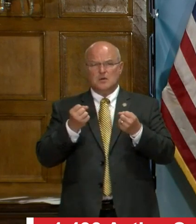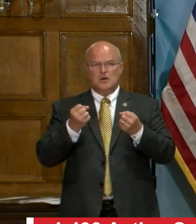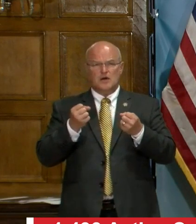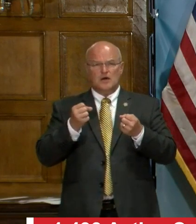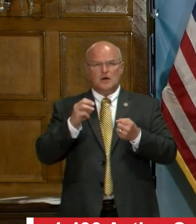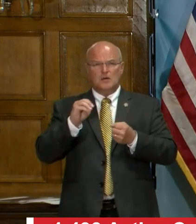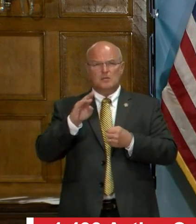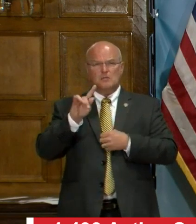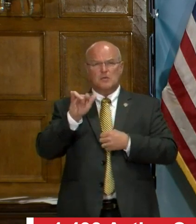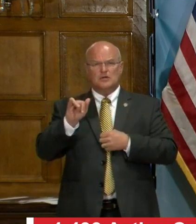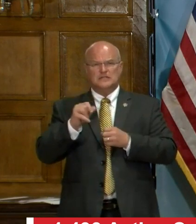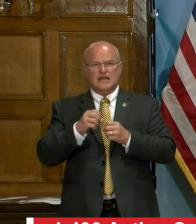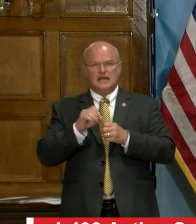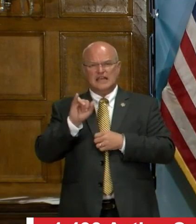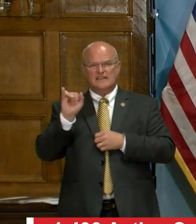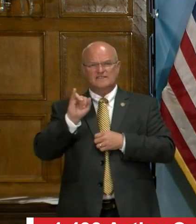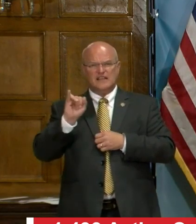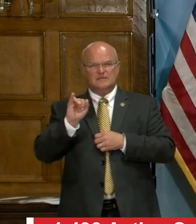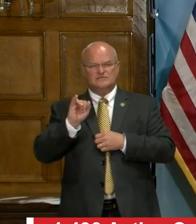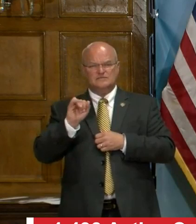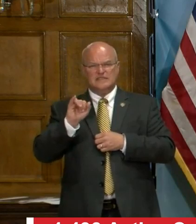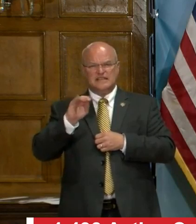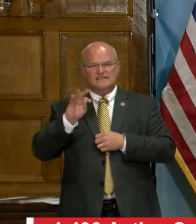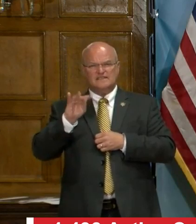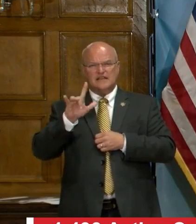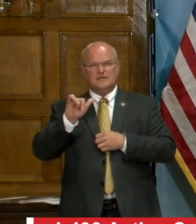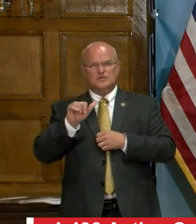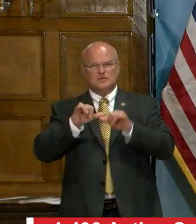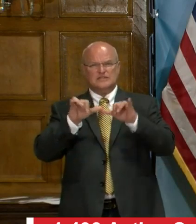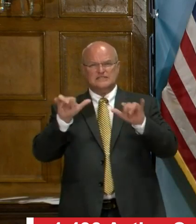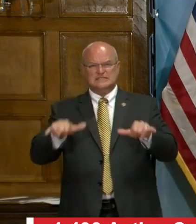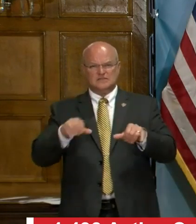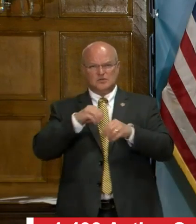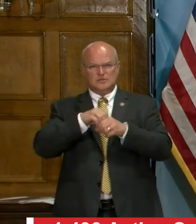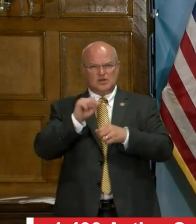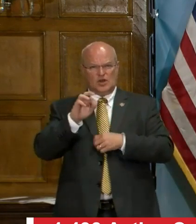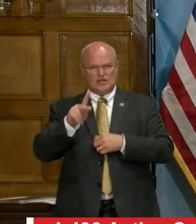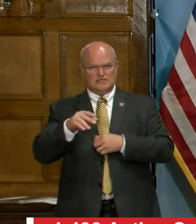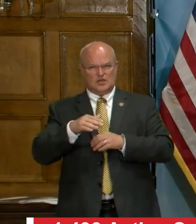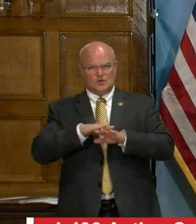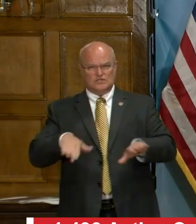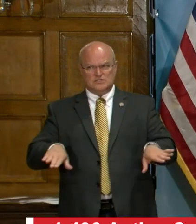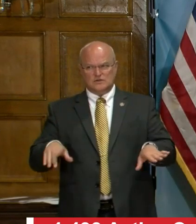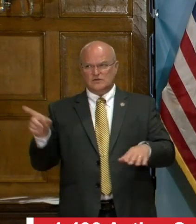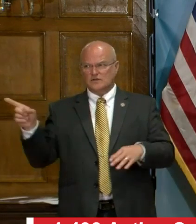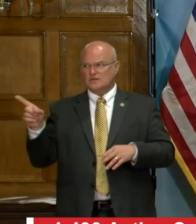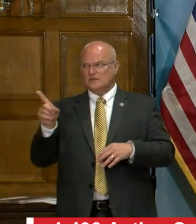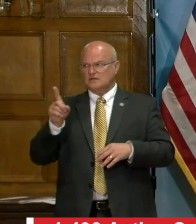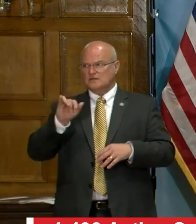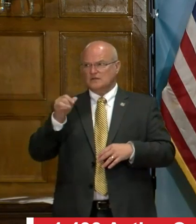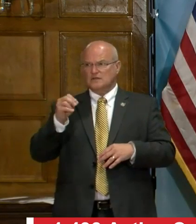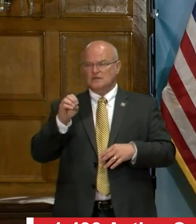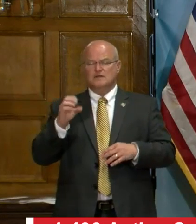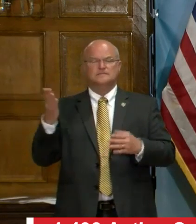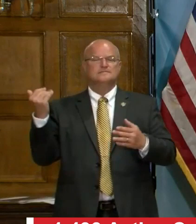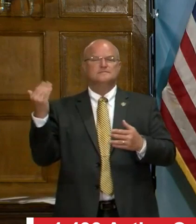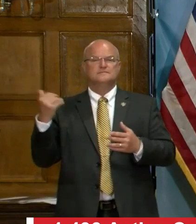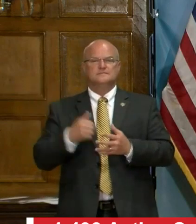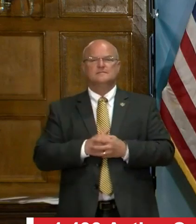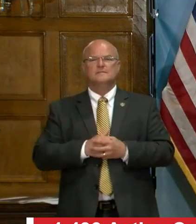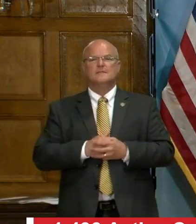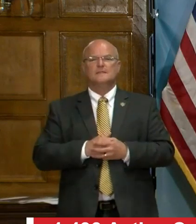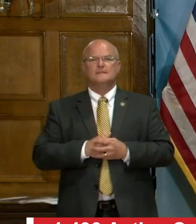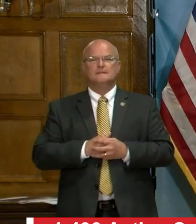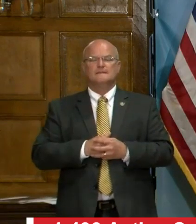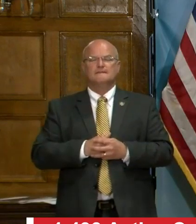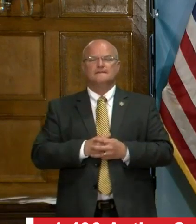inflammatory disease, have we had any cases of those in Arkansas? All right, Dr. Smith, or who's that, Dr. Merrill? All right, come on up, Dr.